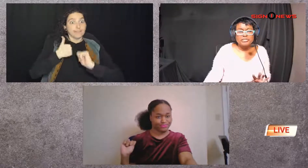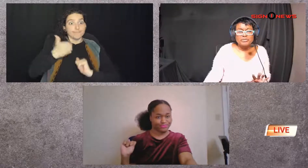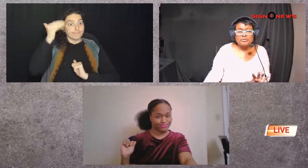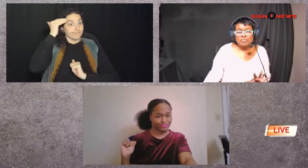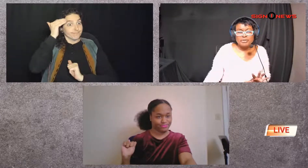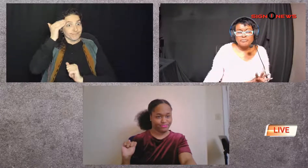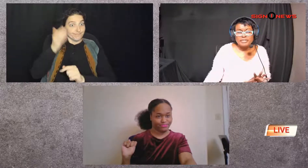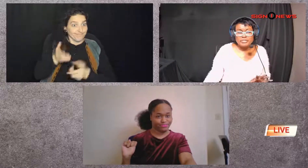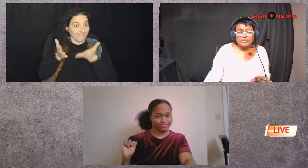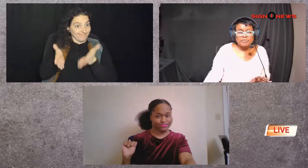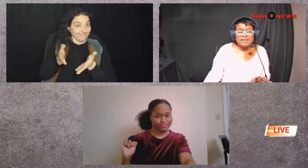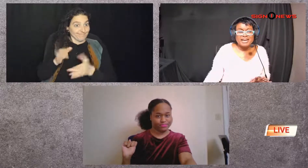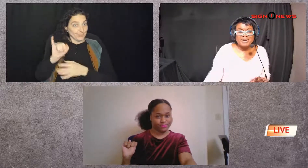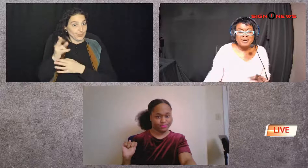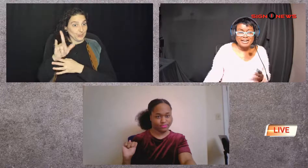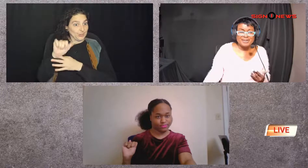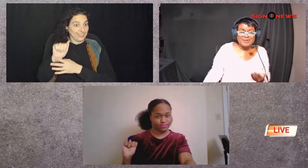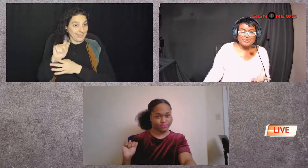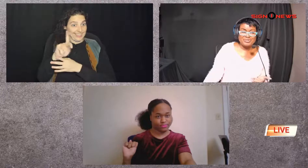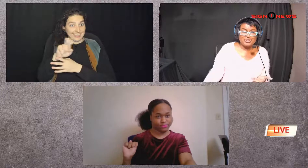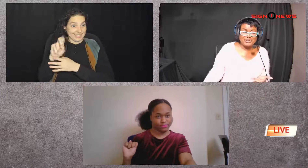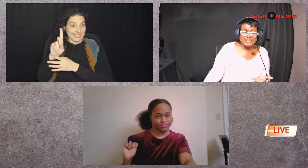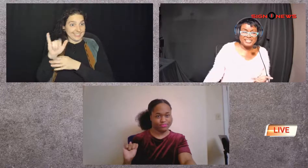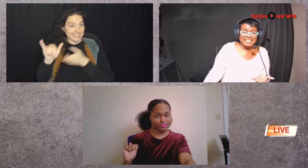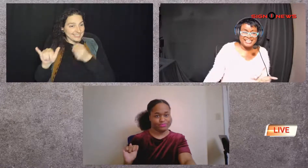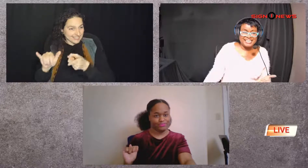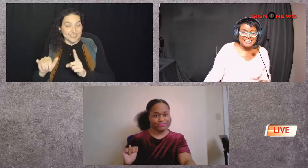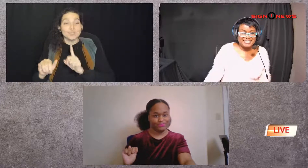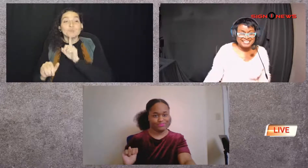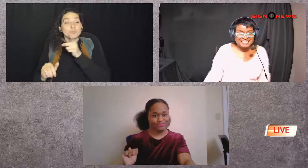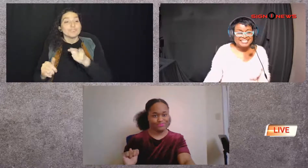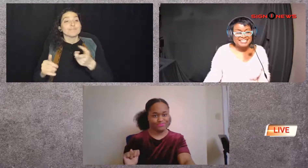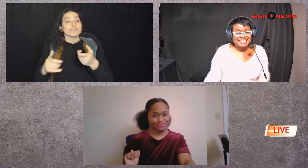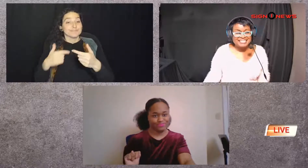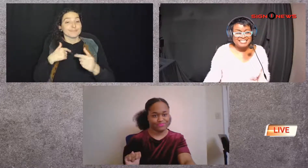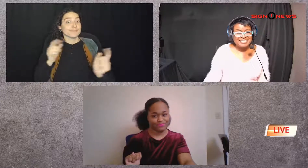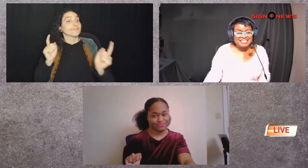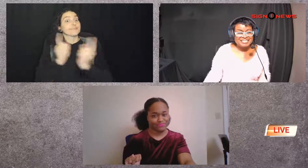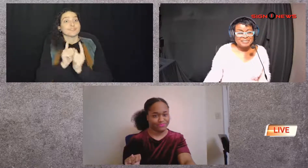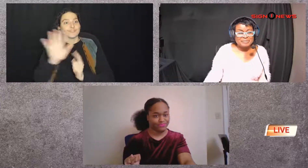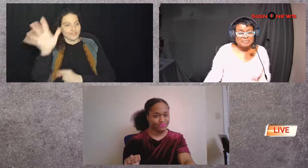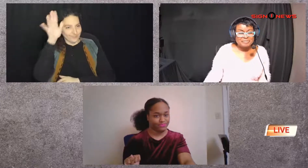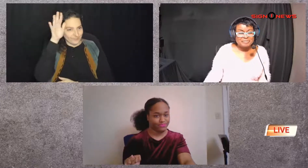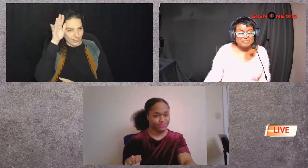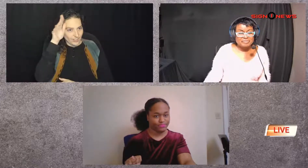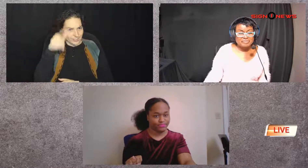Let me just share a little brief history about how I know Julia Kennedy.